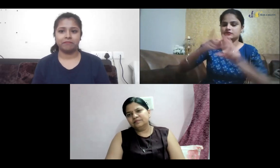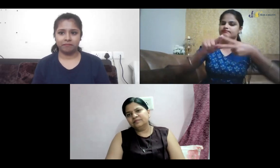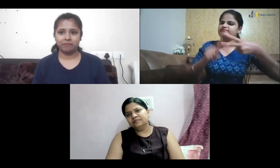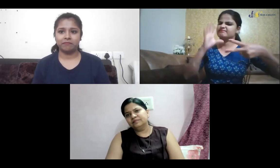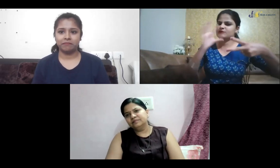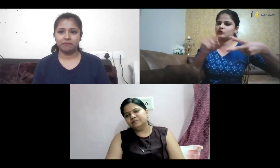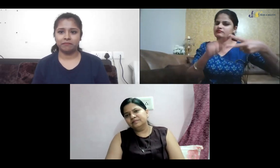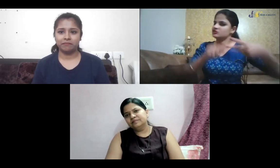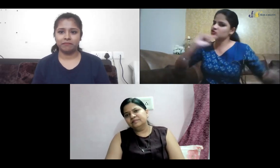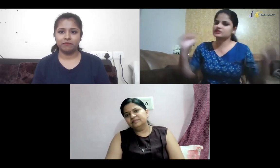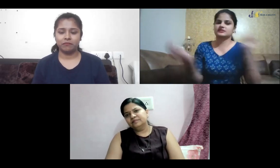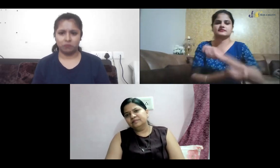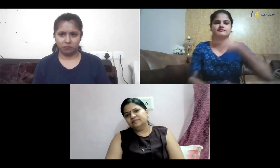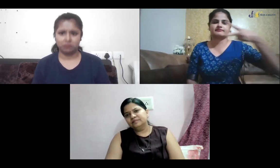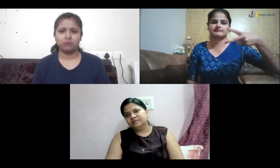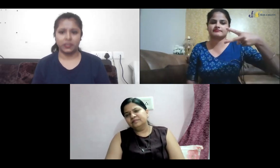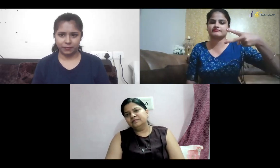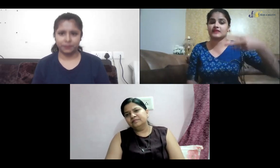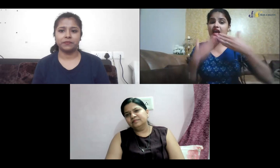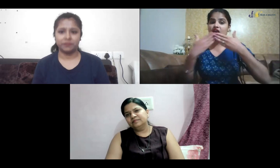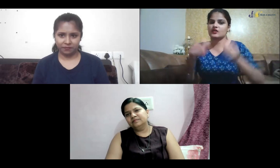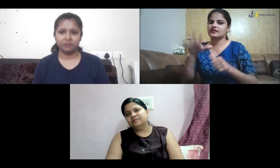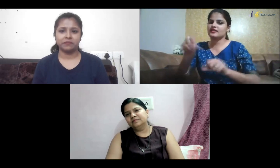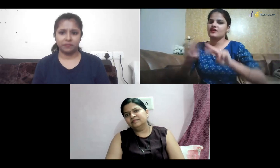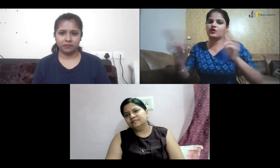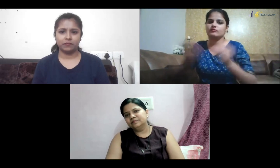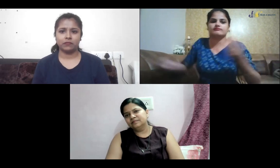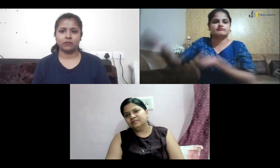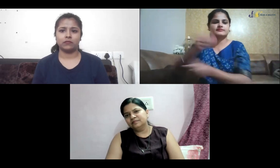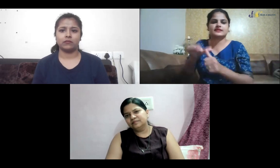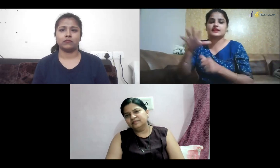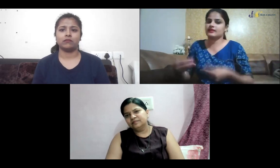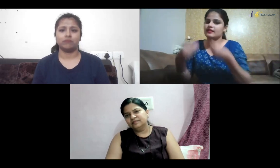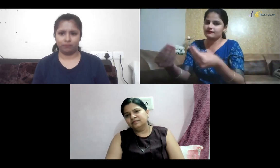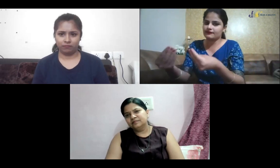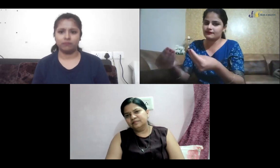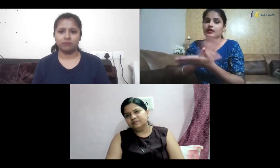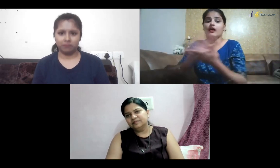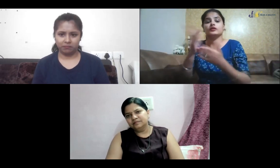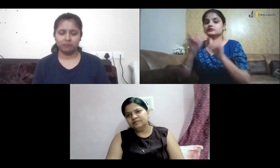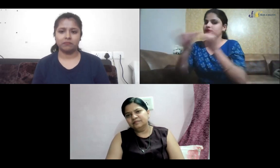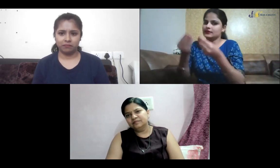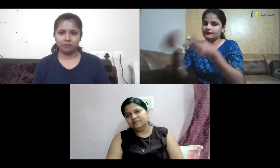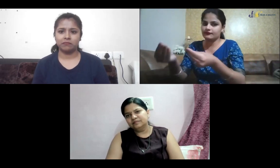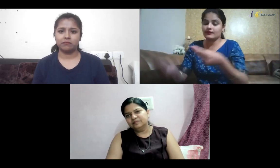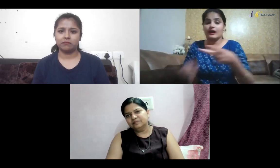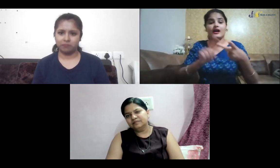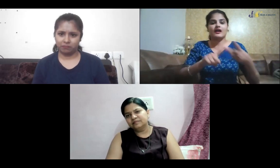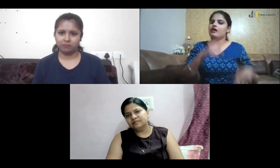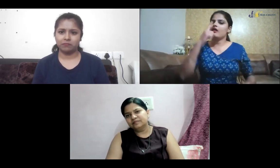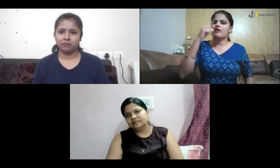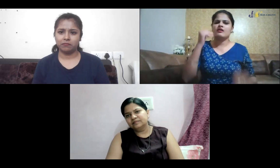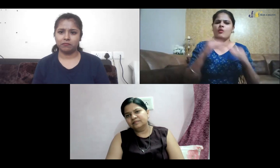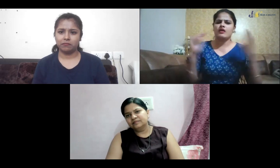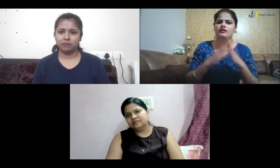become financially independent? So this is the two most important things which I think. So education should be provided